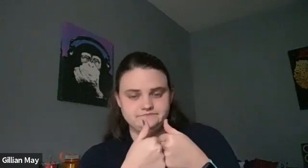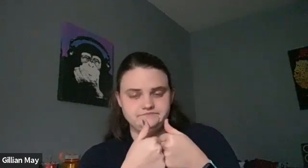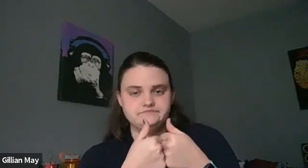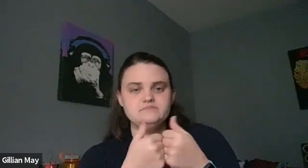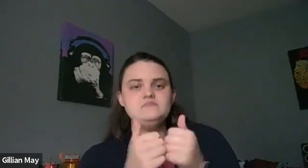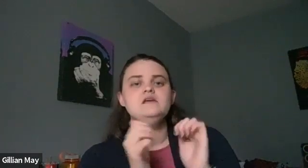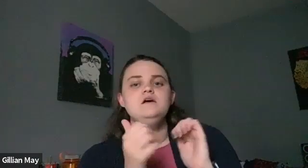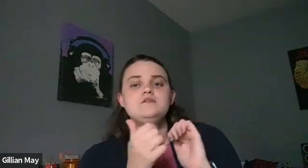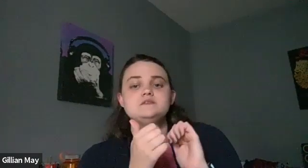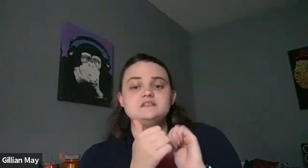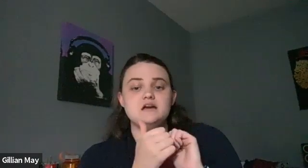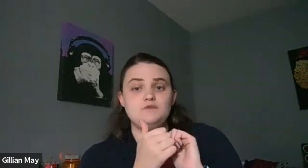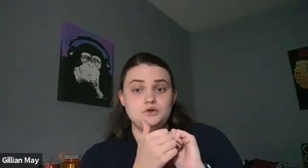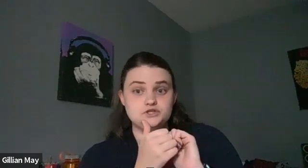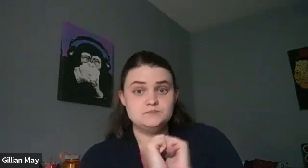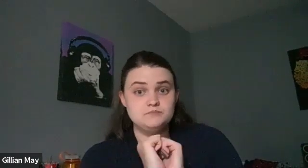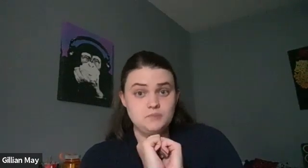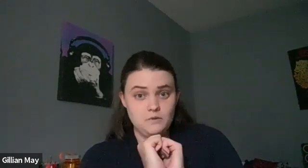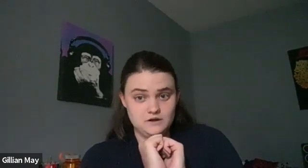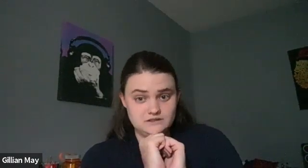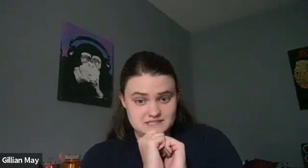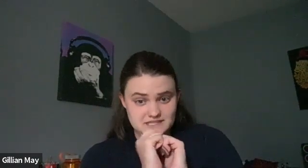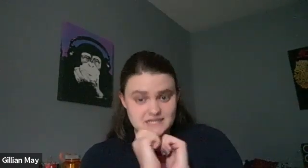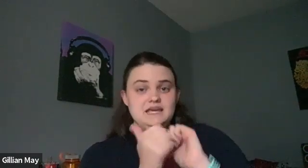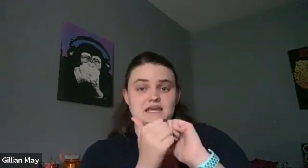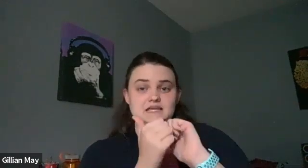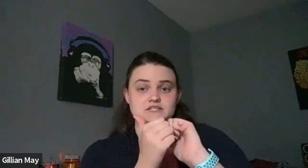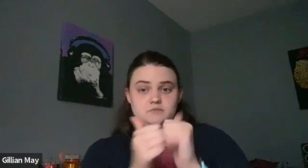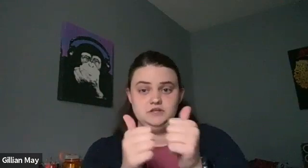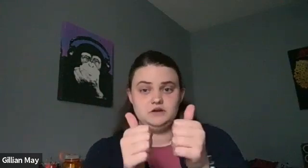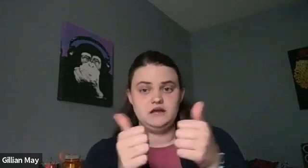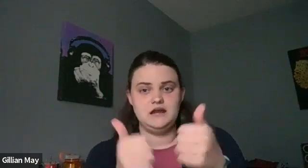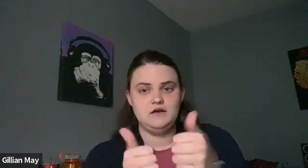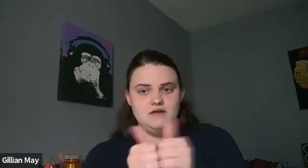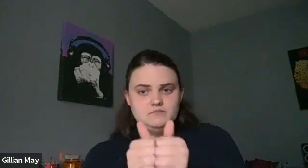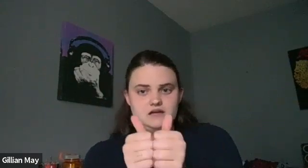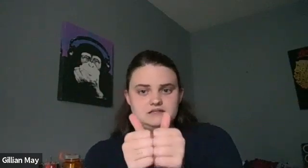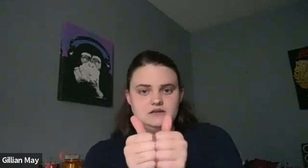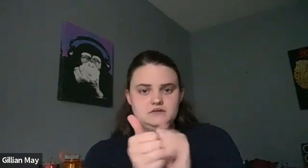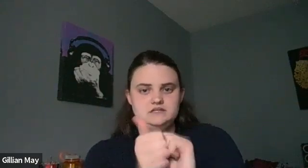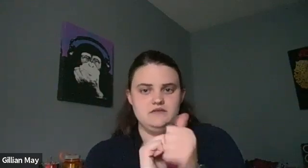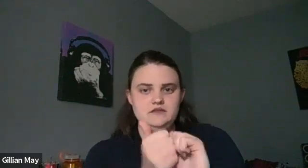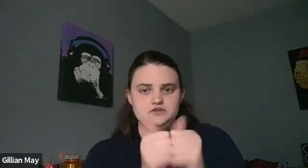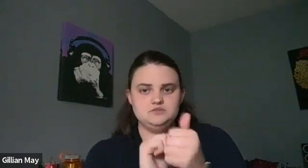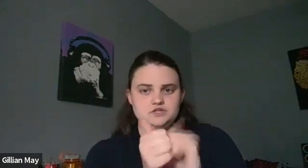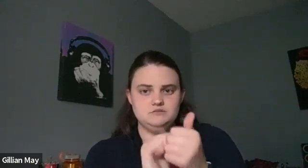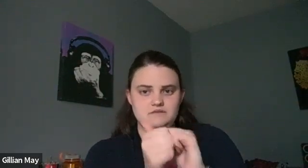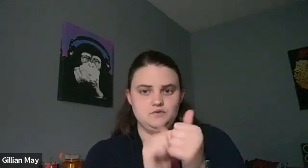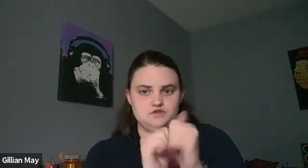Mm-hmm. The sign for sports is going to be, you're going to now have them kind of sideways and then you just brush them back and